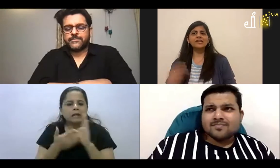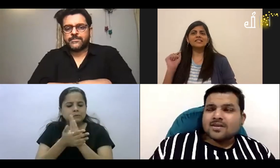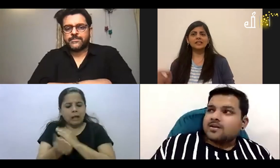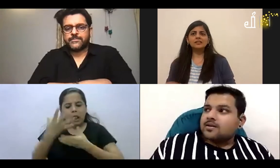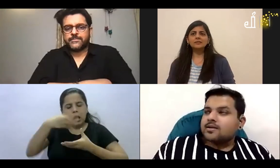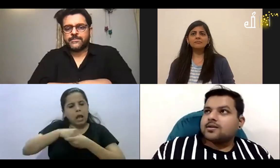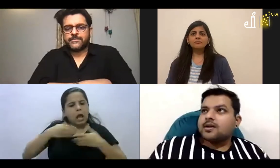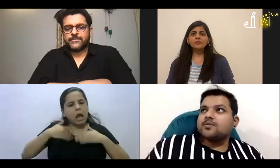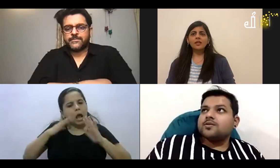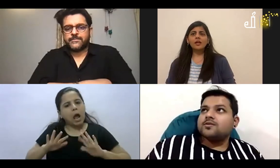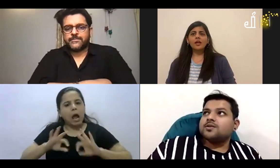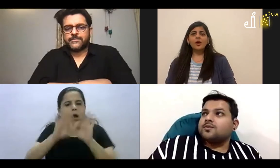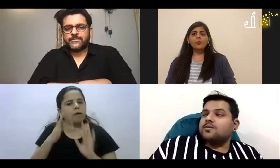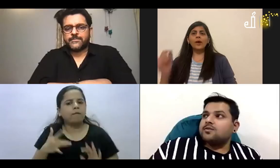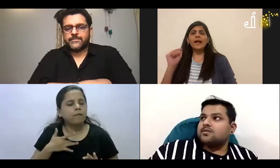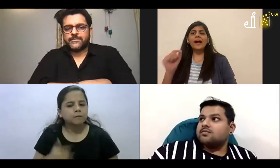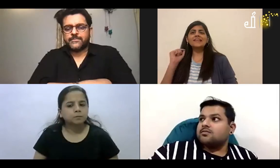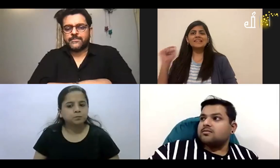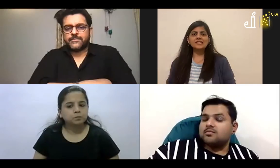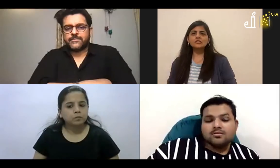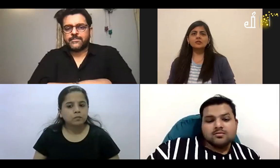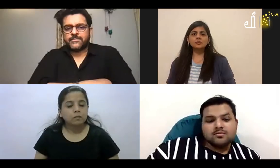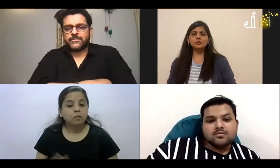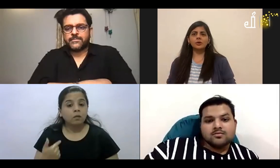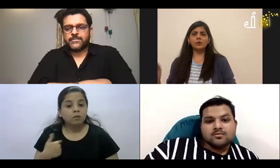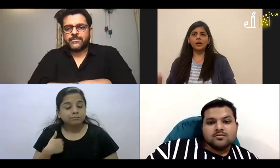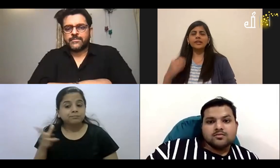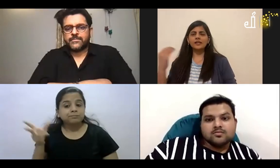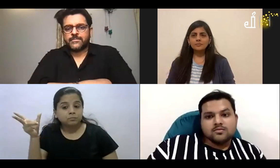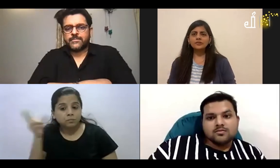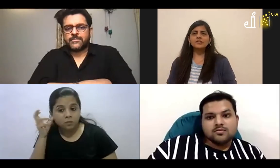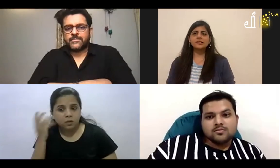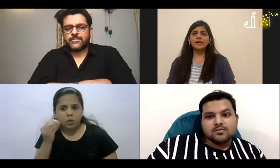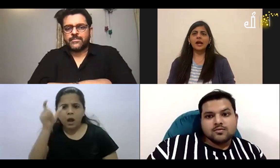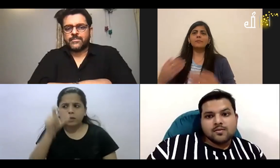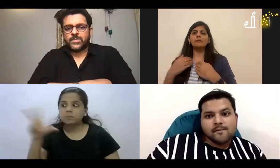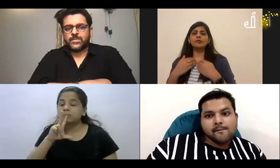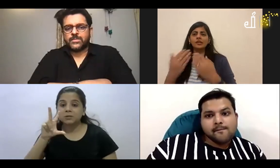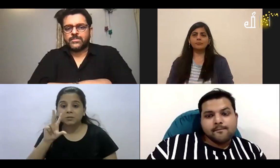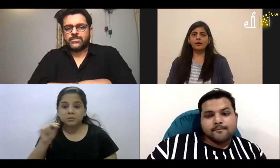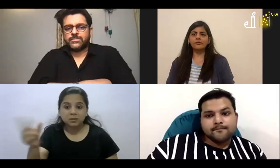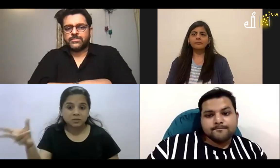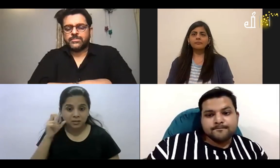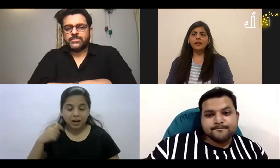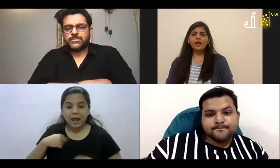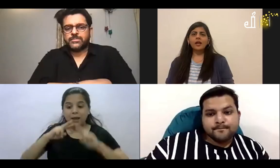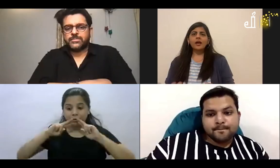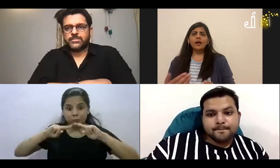in listening. When I listen to what the other person is saying, I'm able to respond.